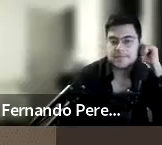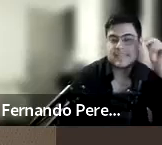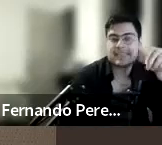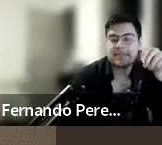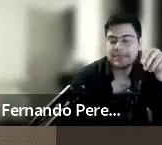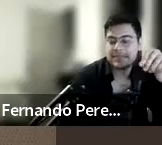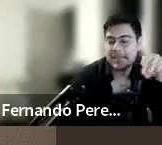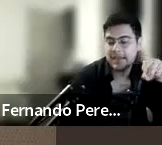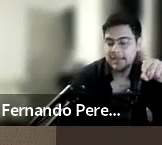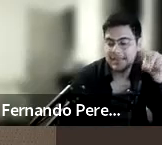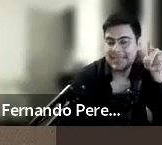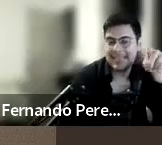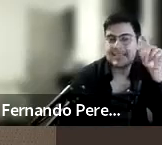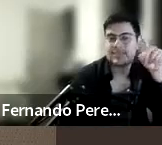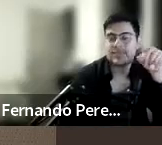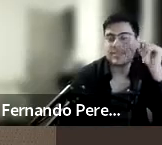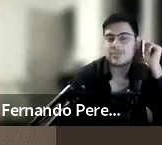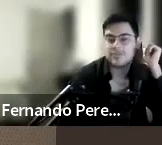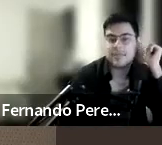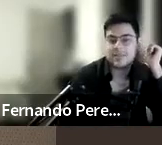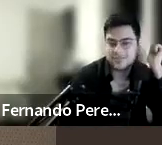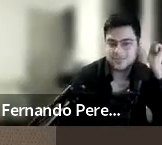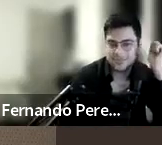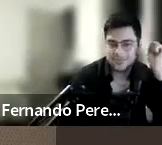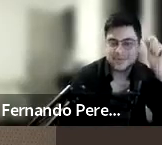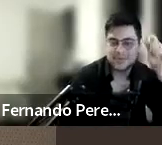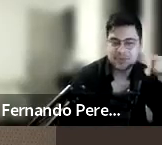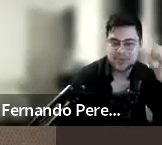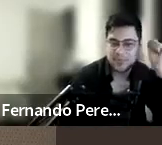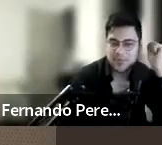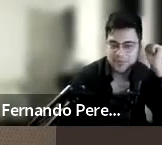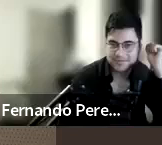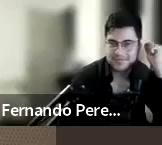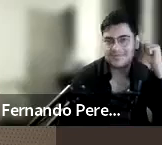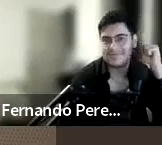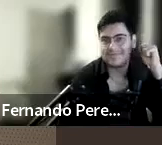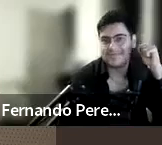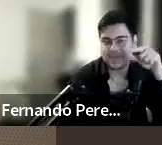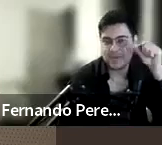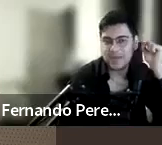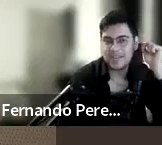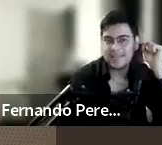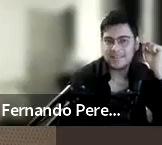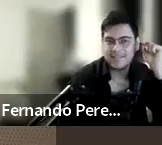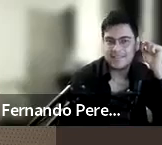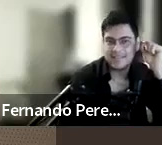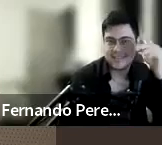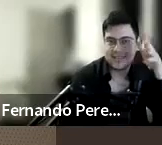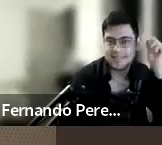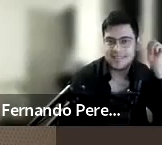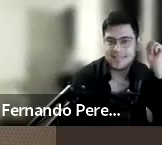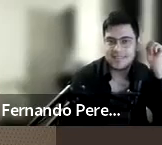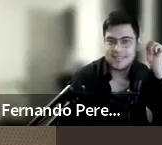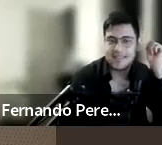Tienes que investigar de quiénes son estos objetos. Vamos uno por uno. Number one,